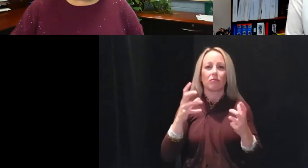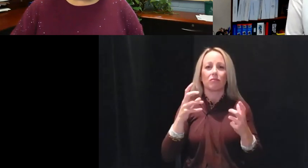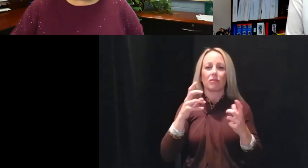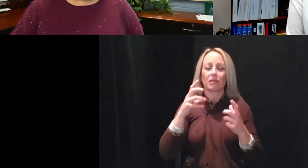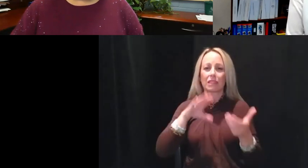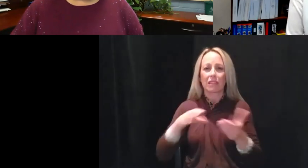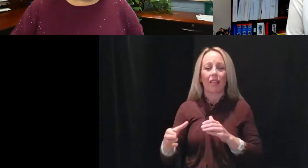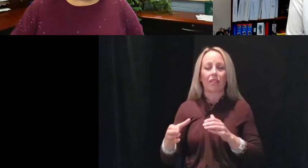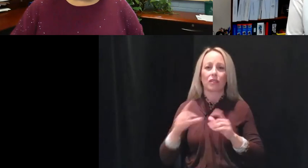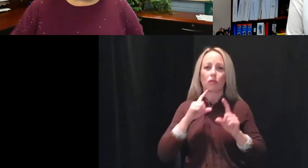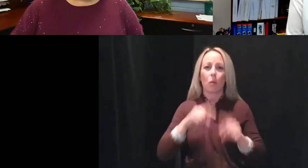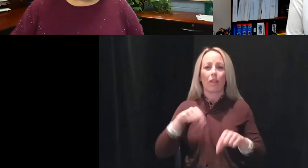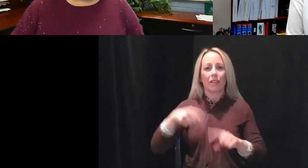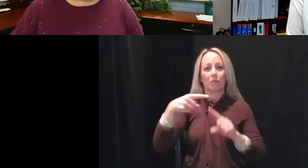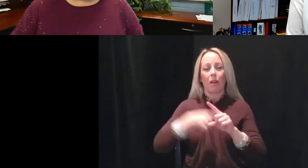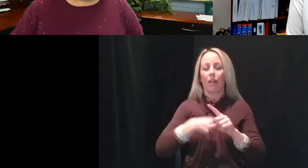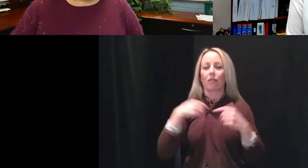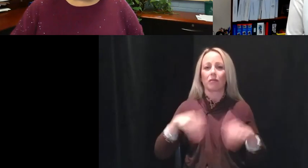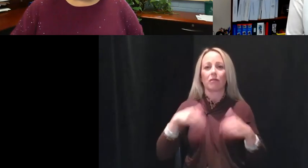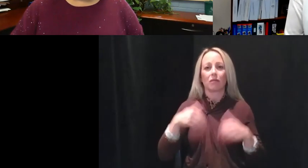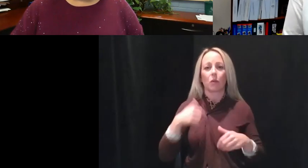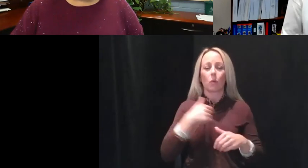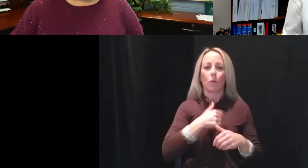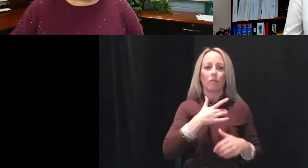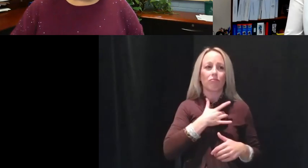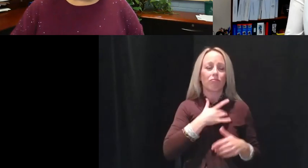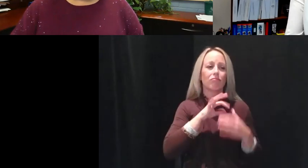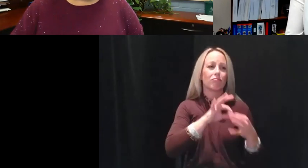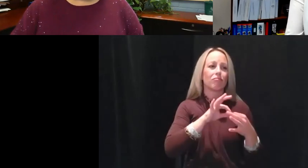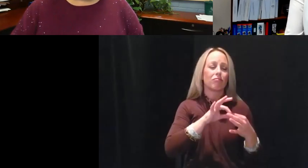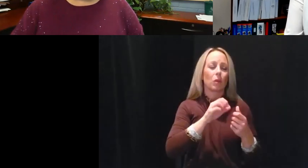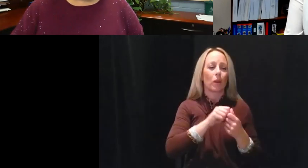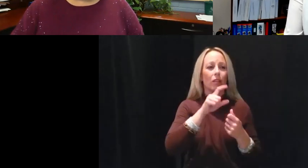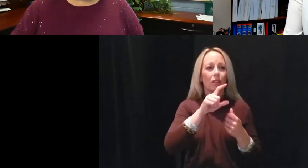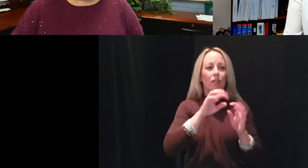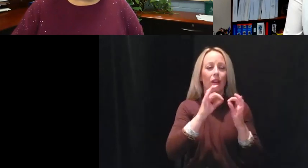our sympathies to the family and friends of these Scutt County residents.